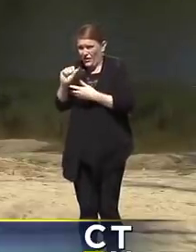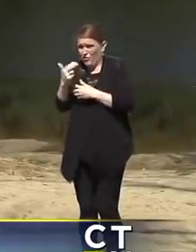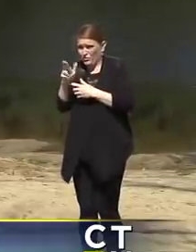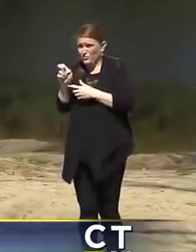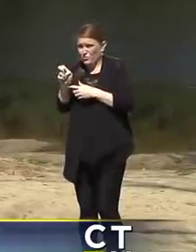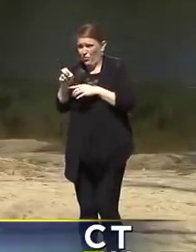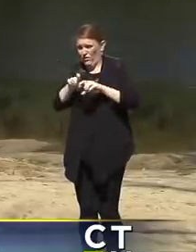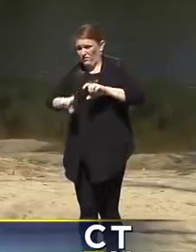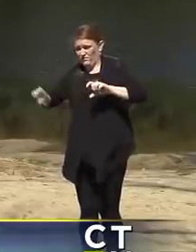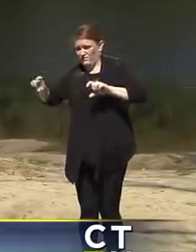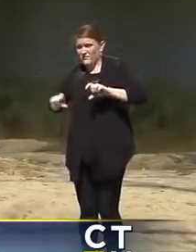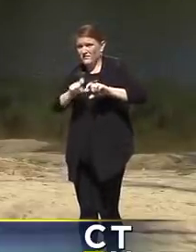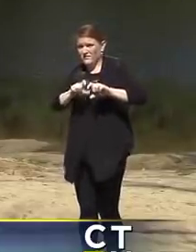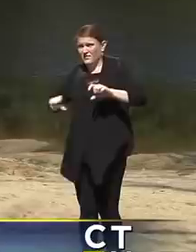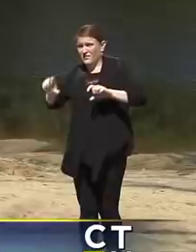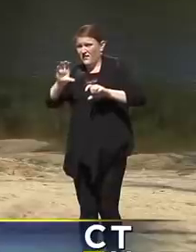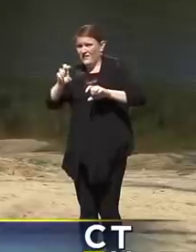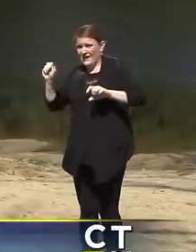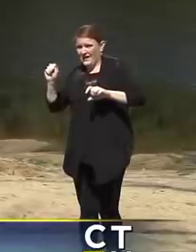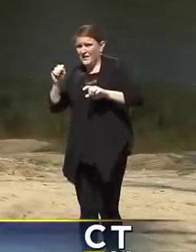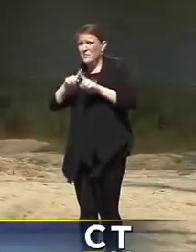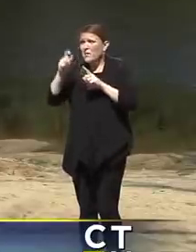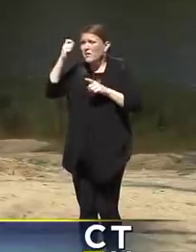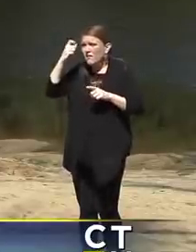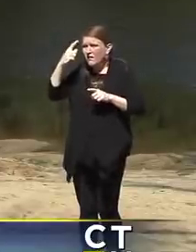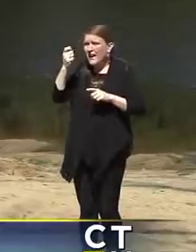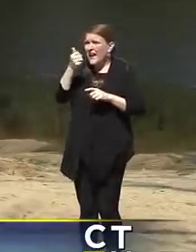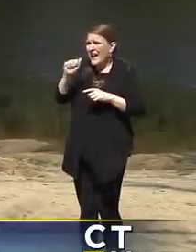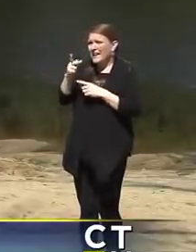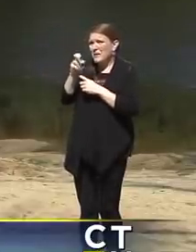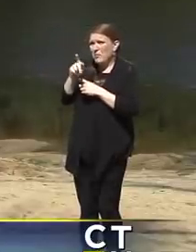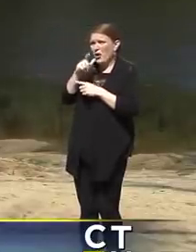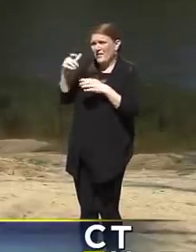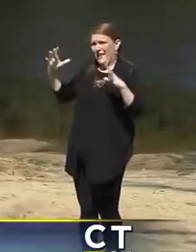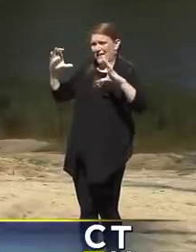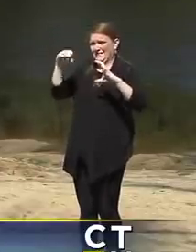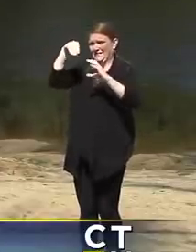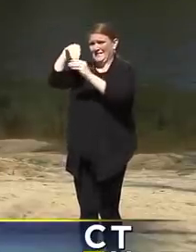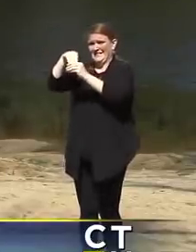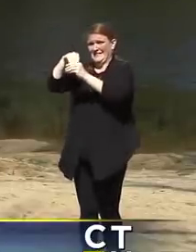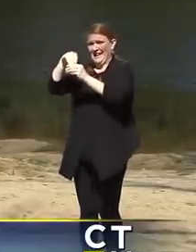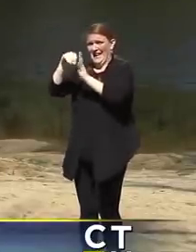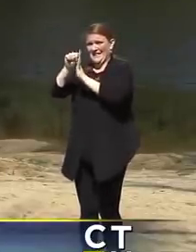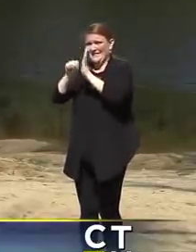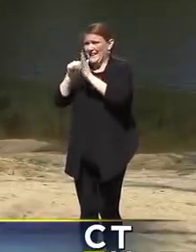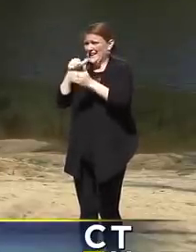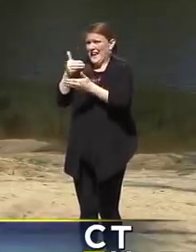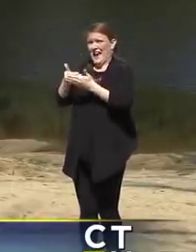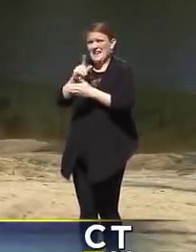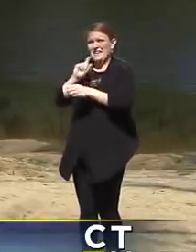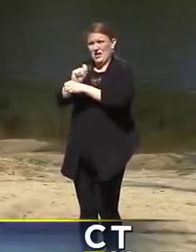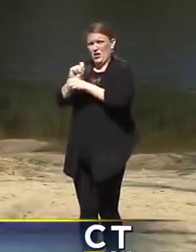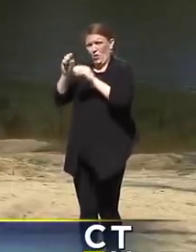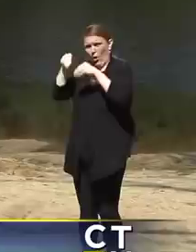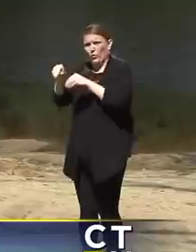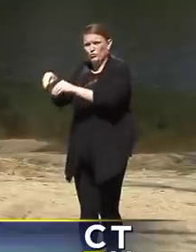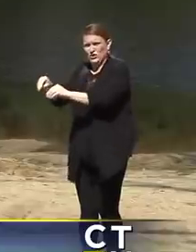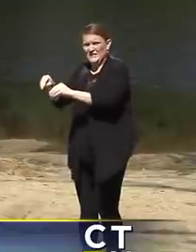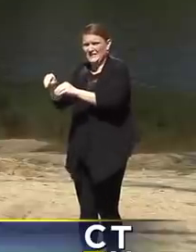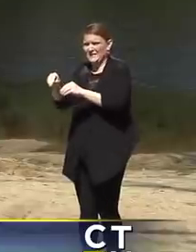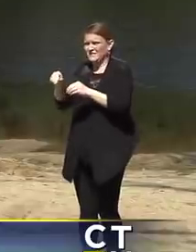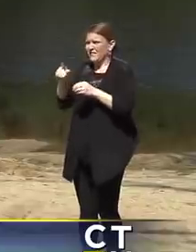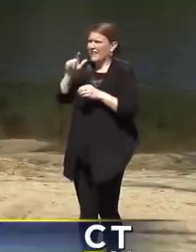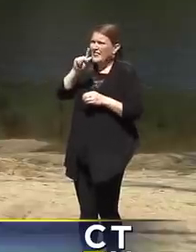be allowing swimming this year at our inland parks. I know there's many beautiful lakes and ponds that people enjoy in